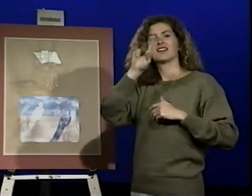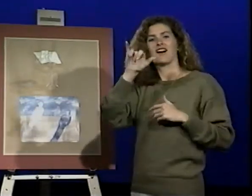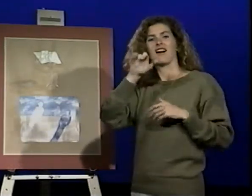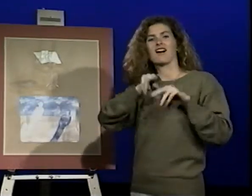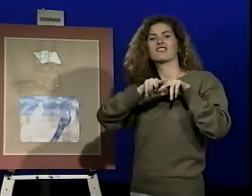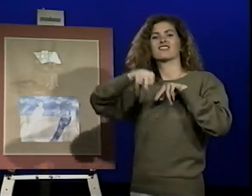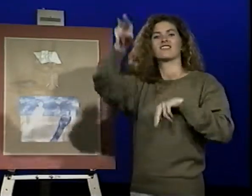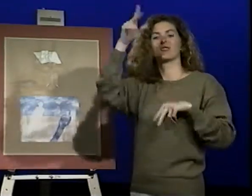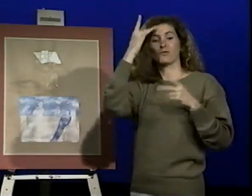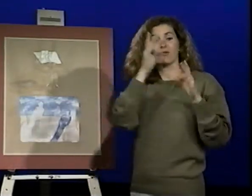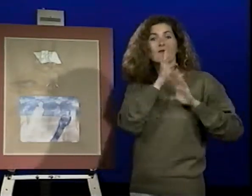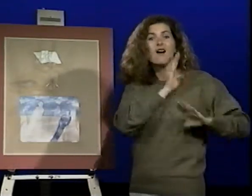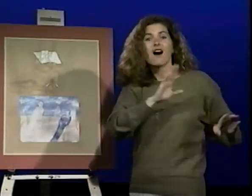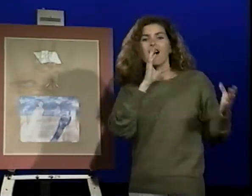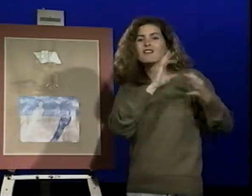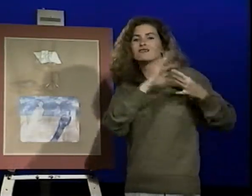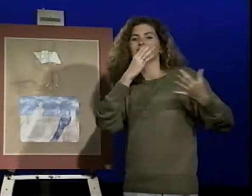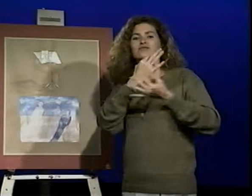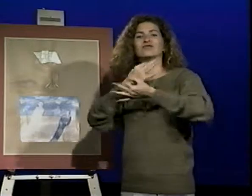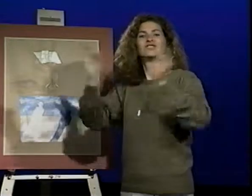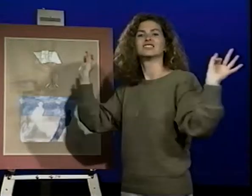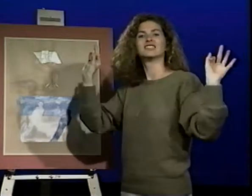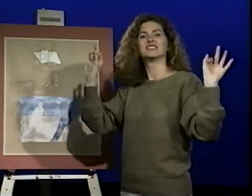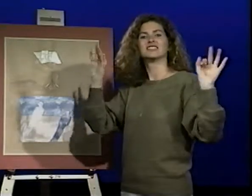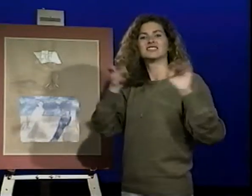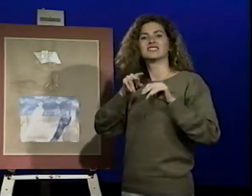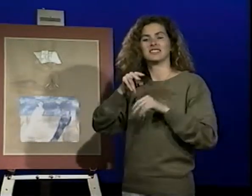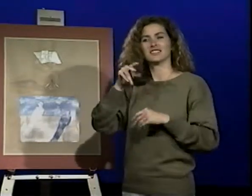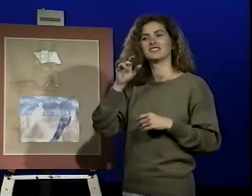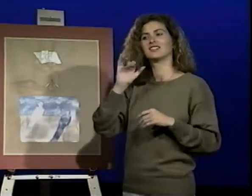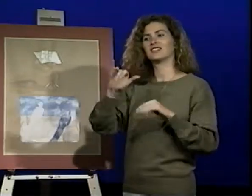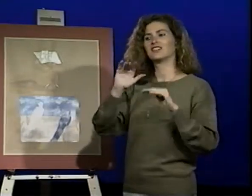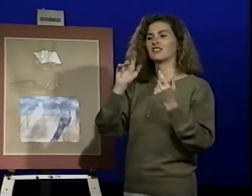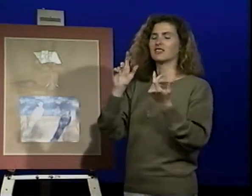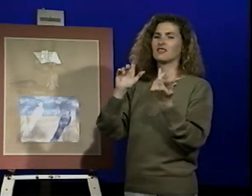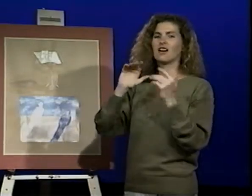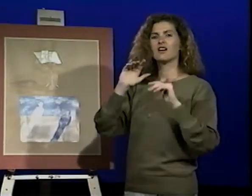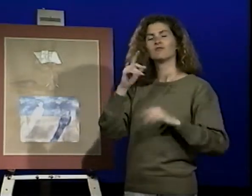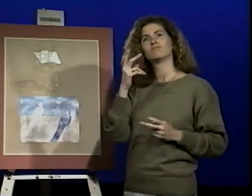form that's lighter, brighter, and its head moves up into the sky.